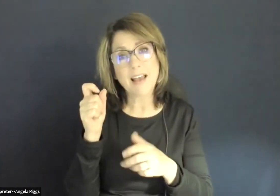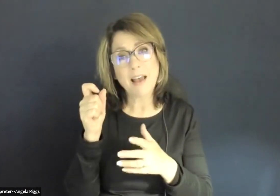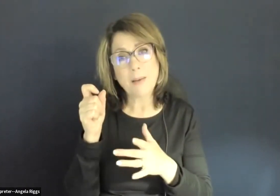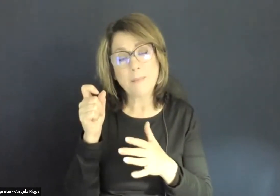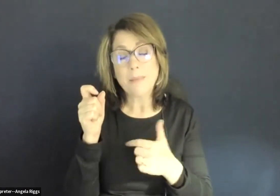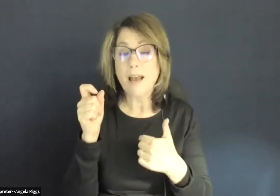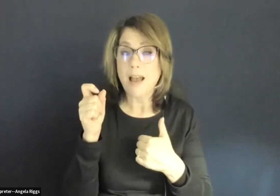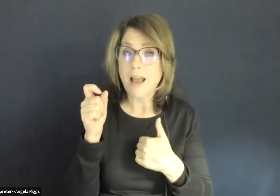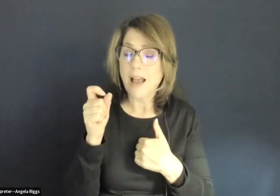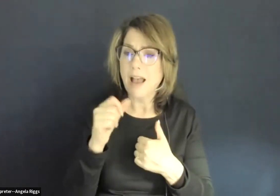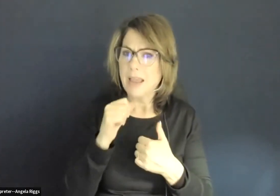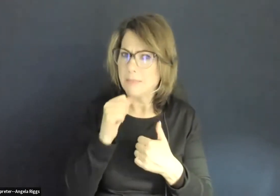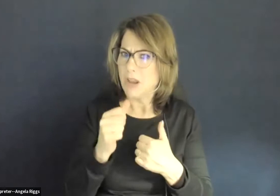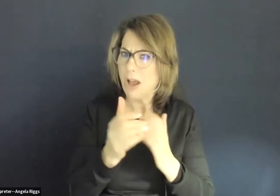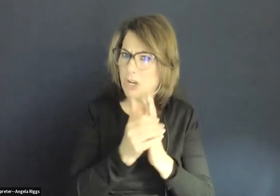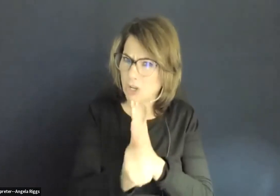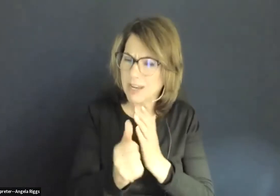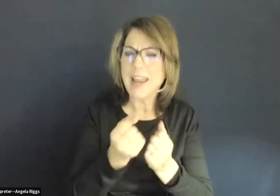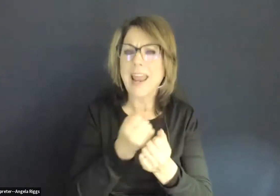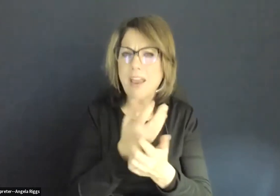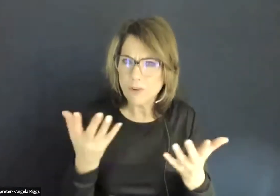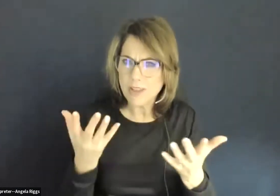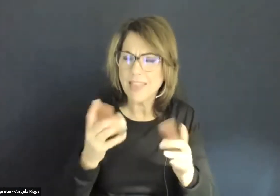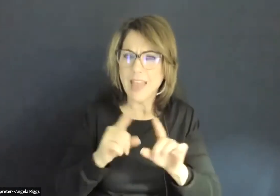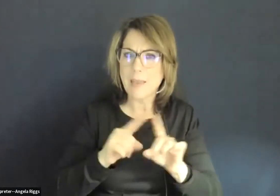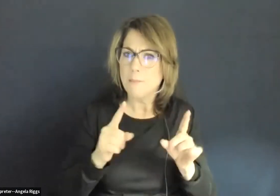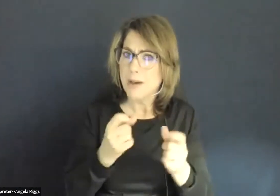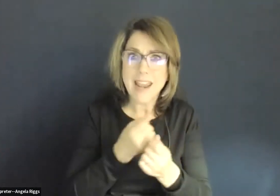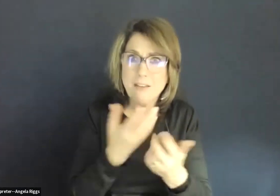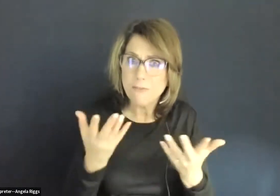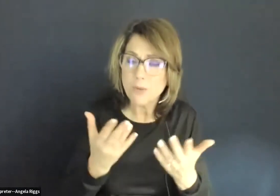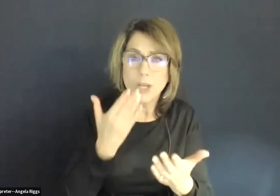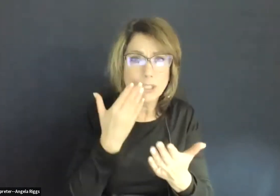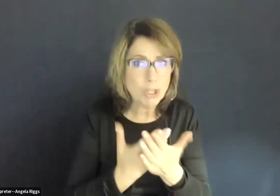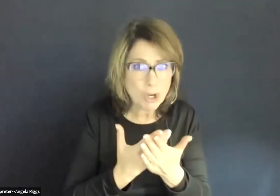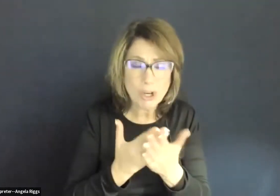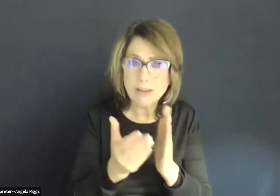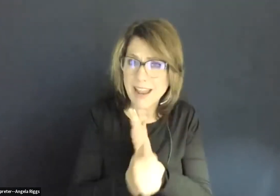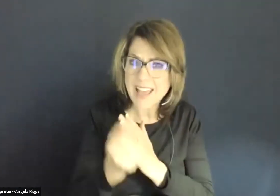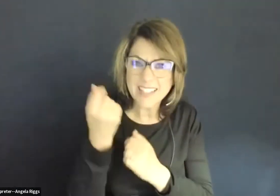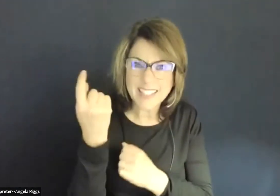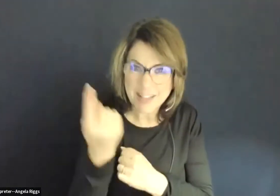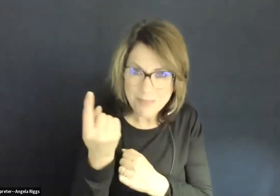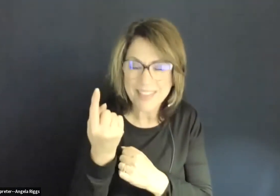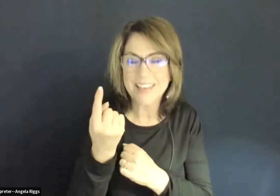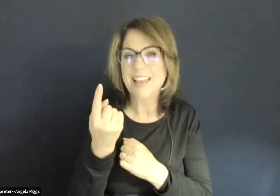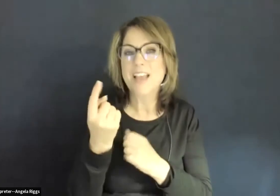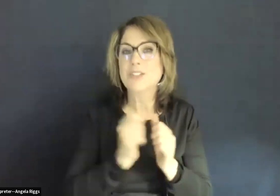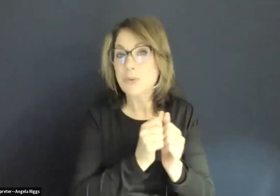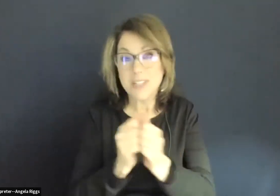I am not good at everything, but everyone is good at some things. And together we can do